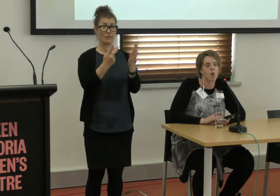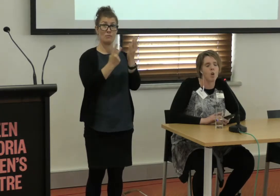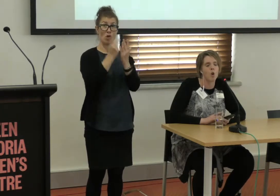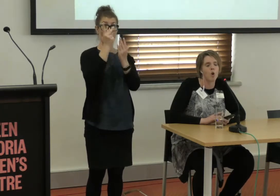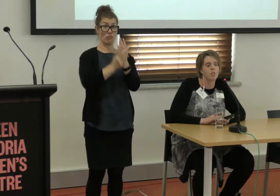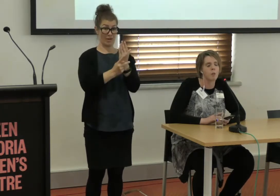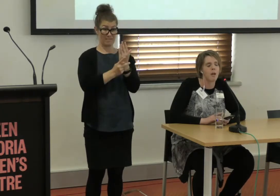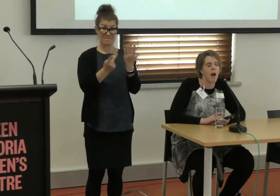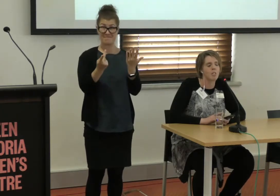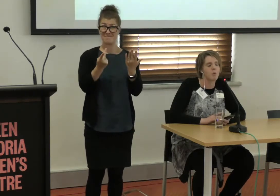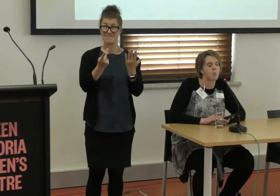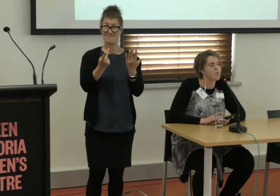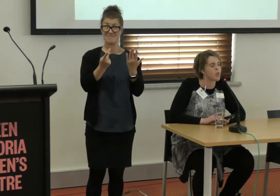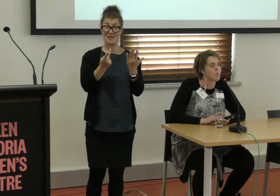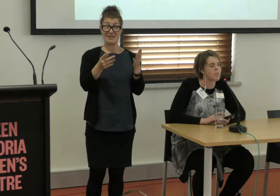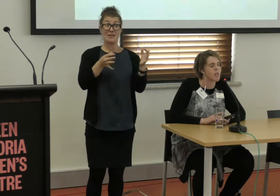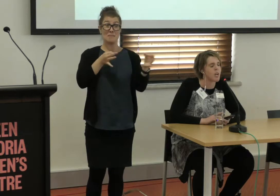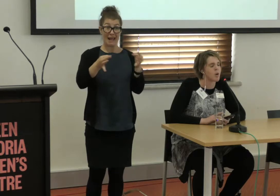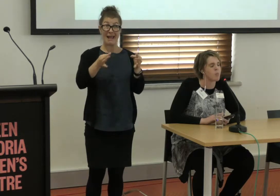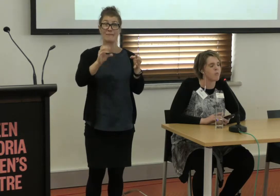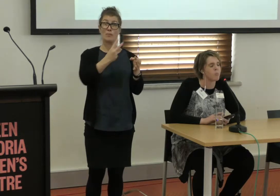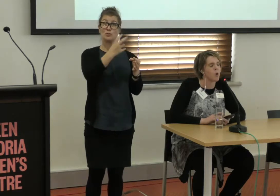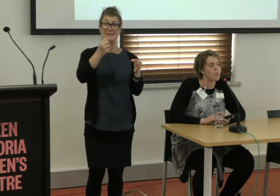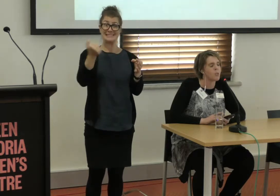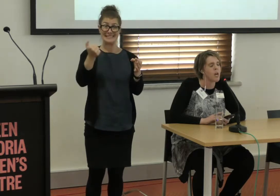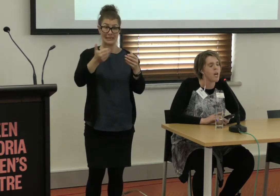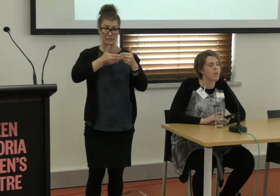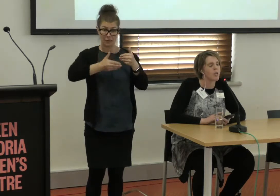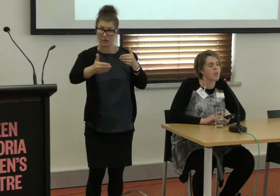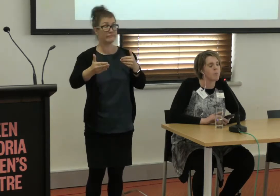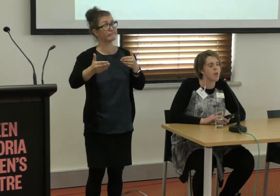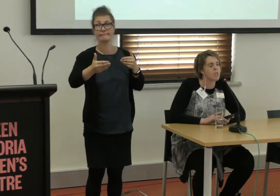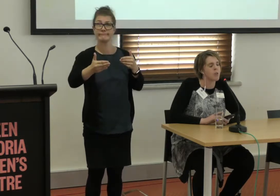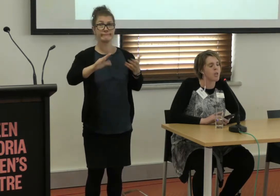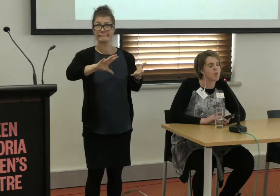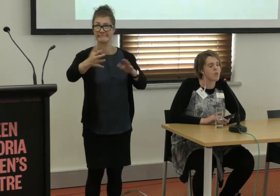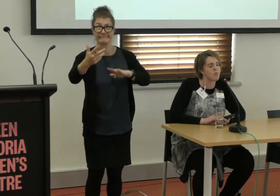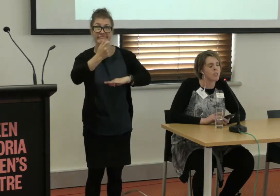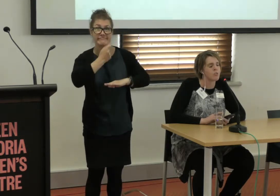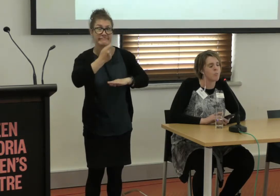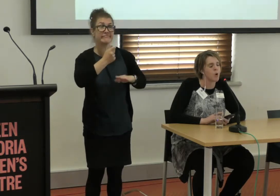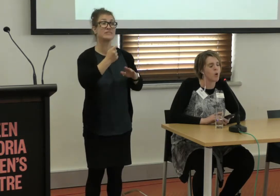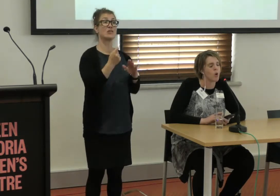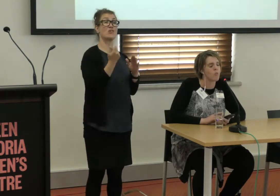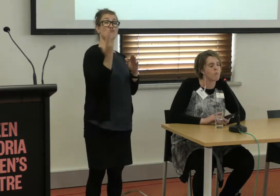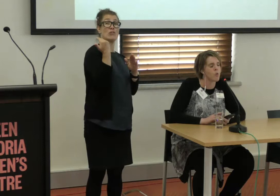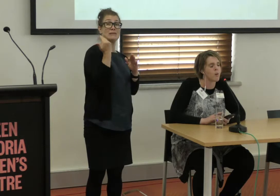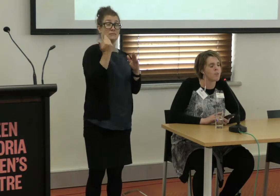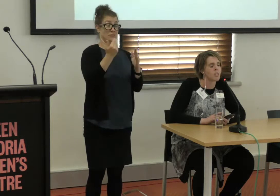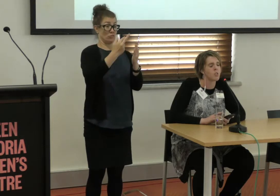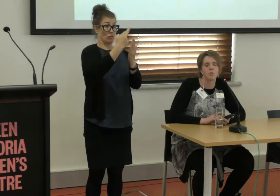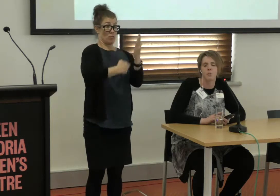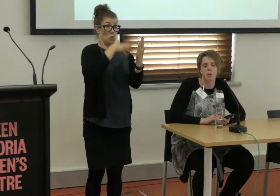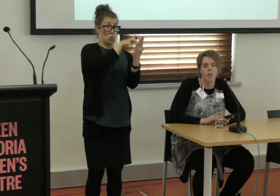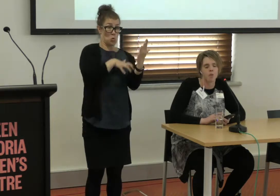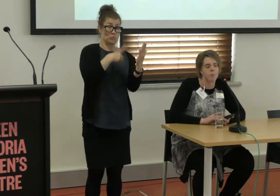has not gone as planned has been well documented in a number of reports, including the Productivity Commission's recent report on the review of the